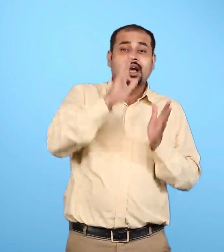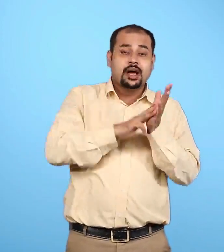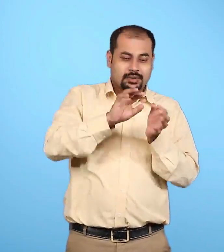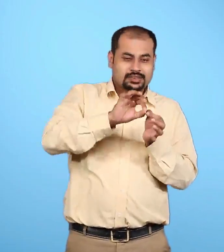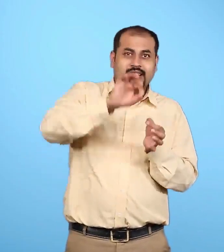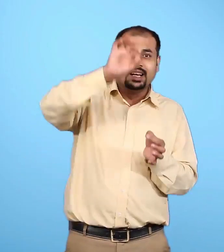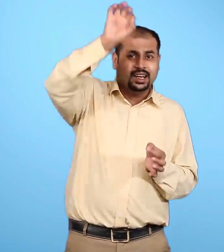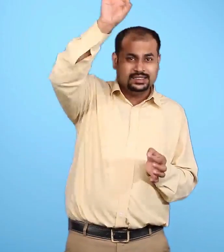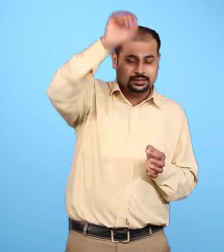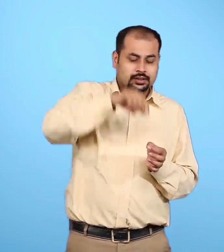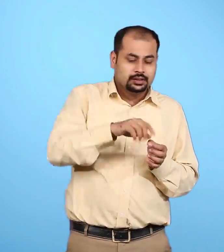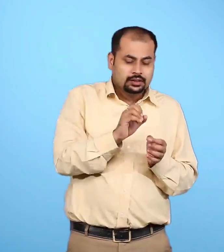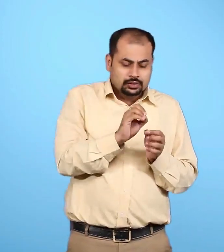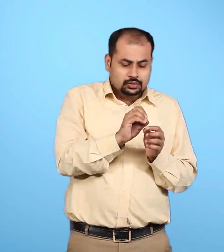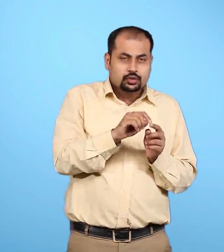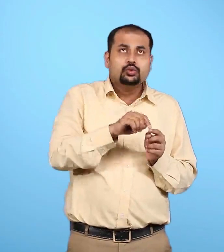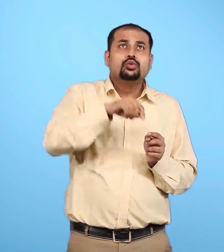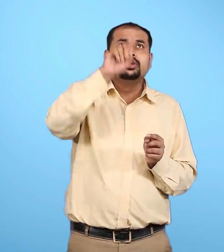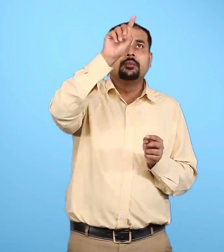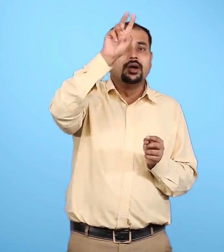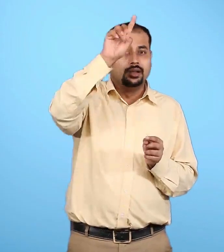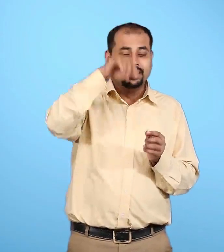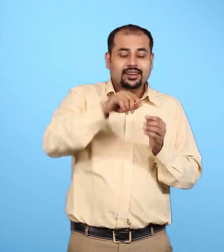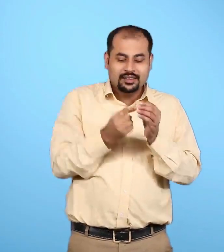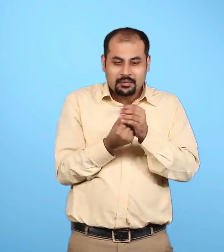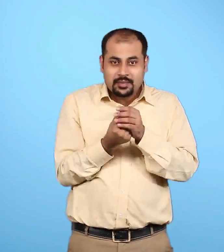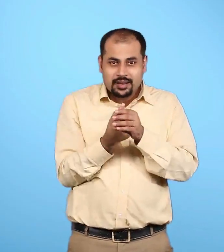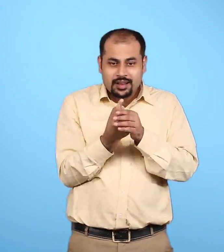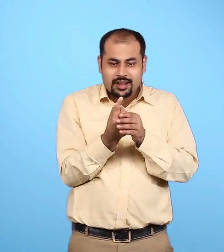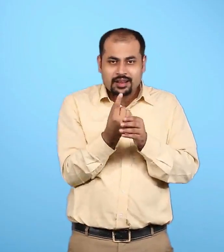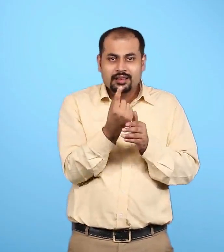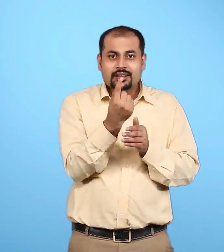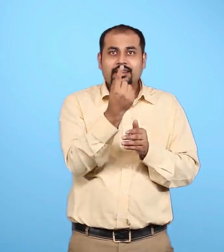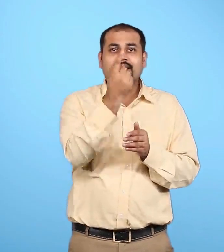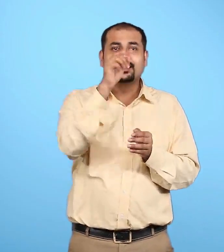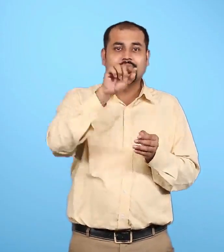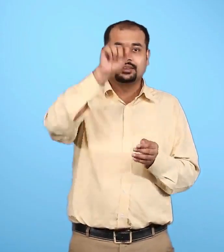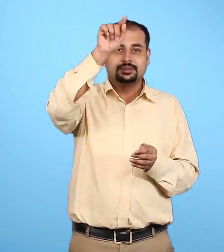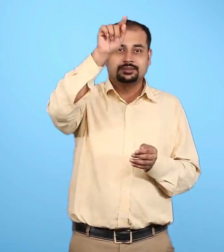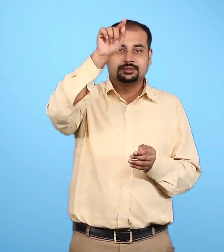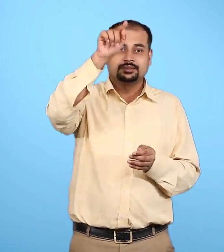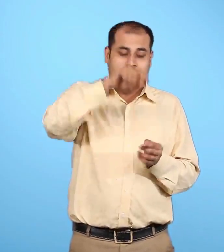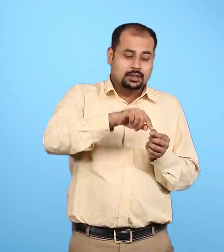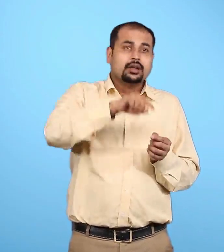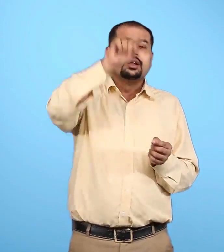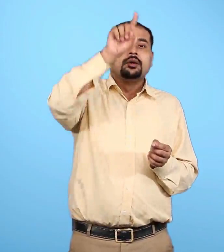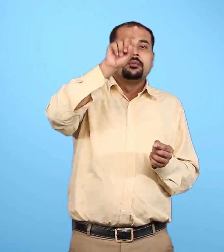we see the length of plant in centimeters. So it's a scale going from 0